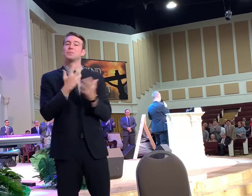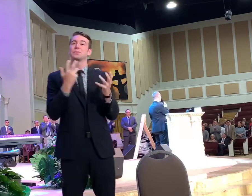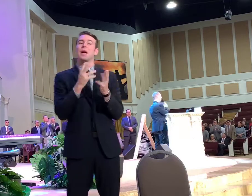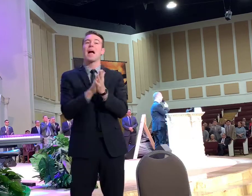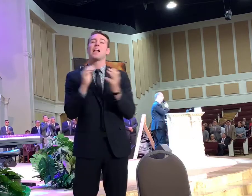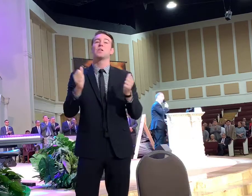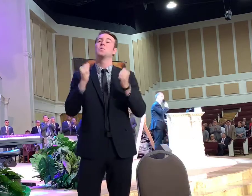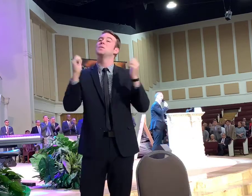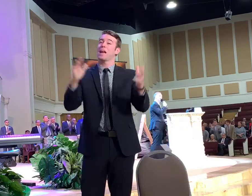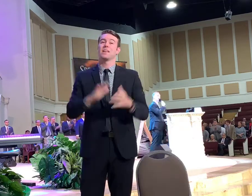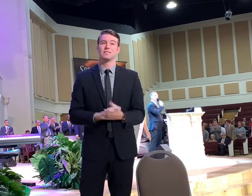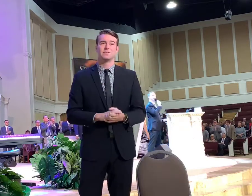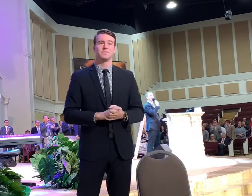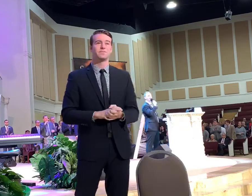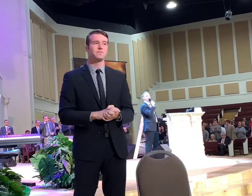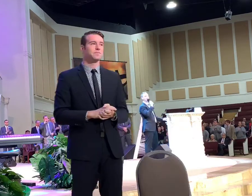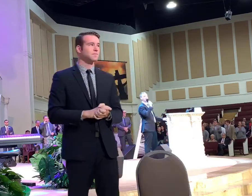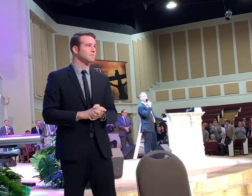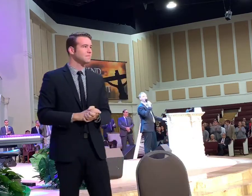Hallelujah.